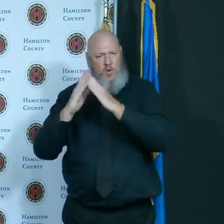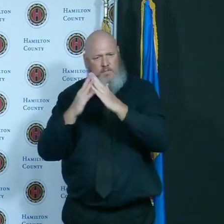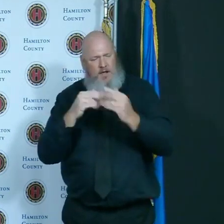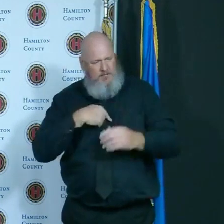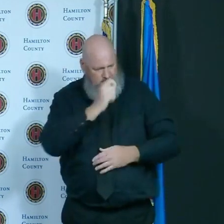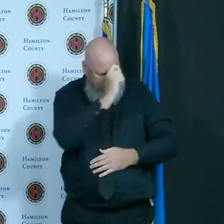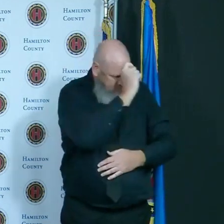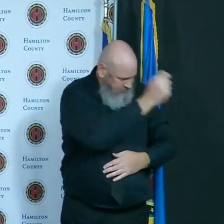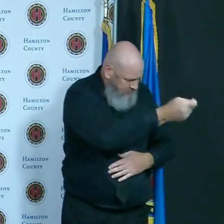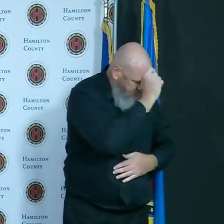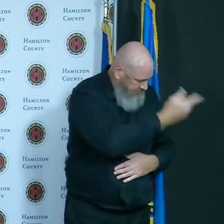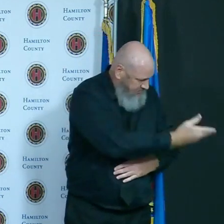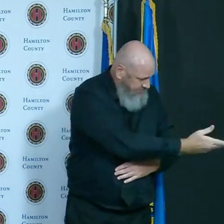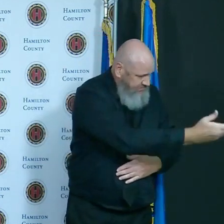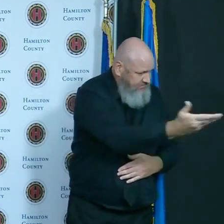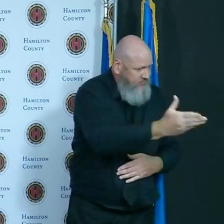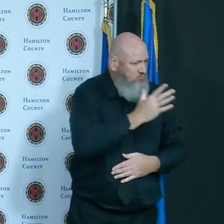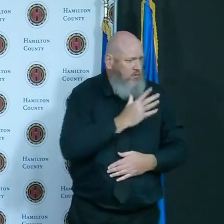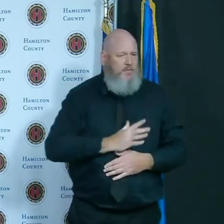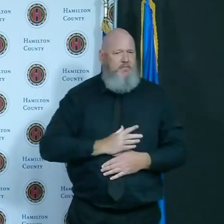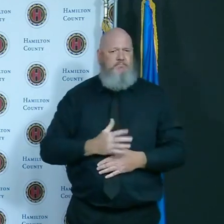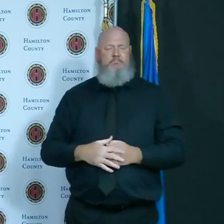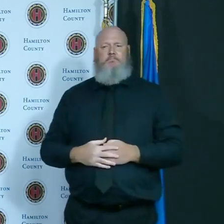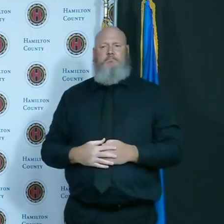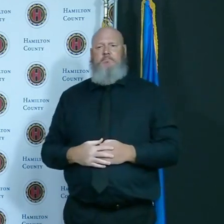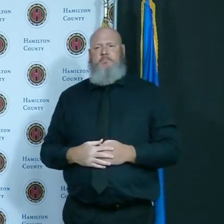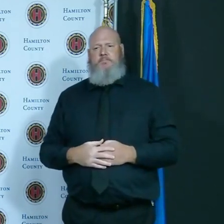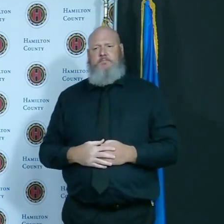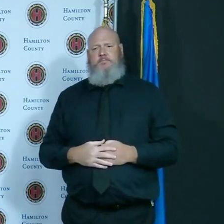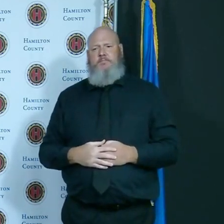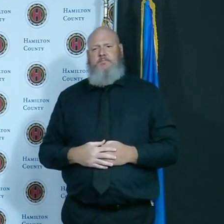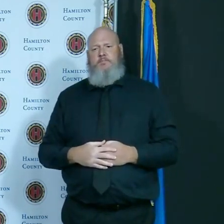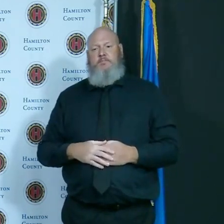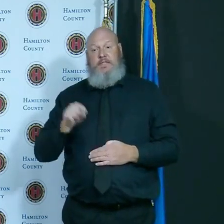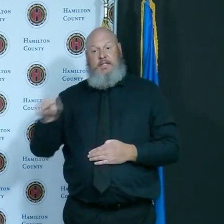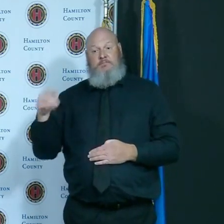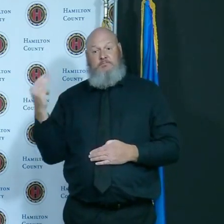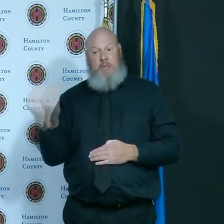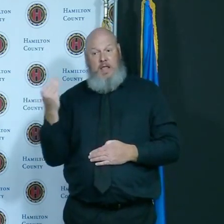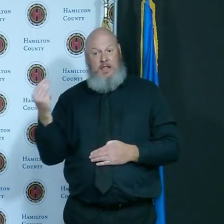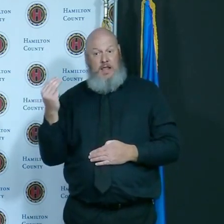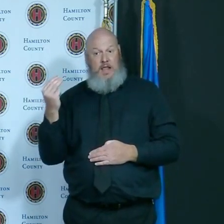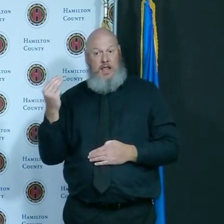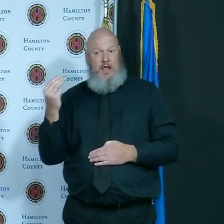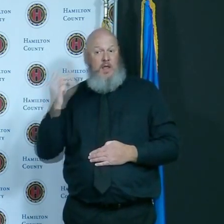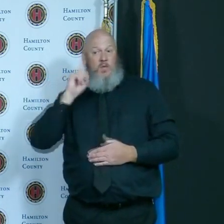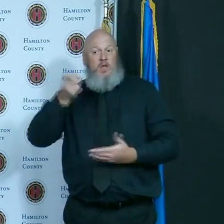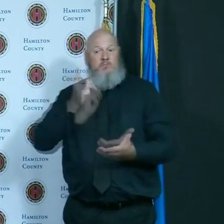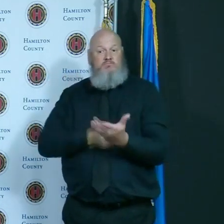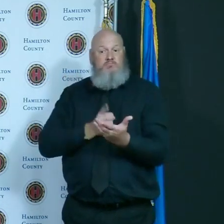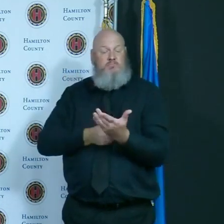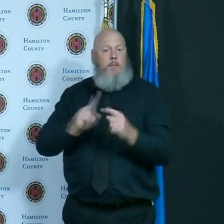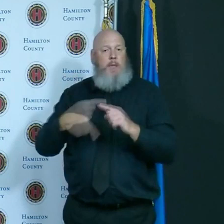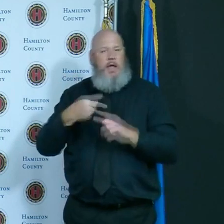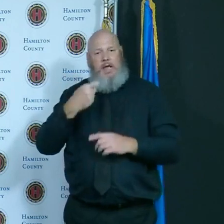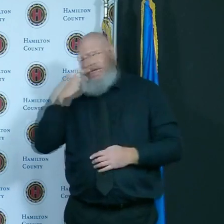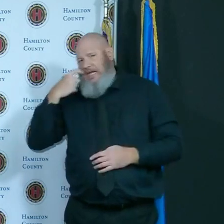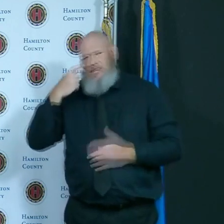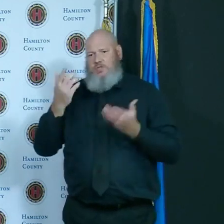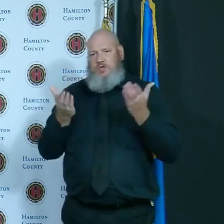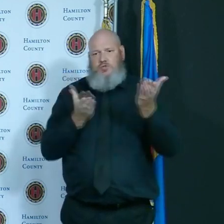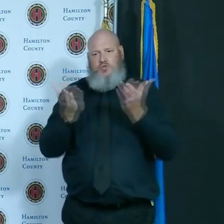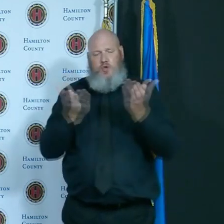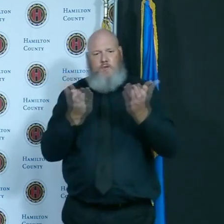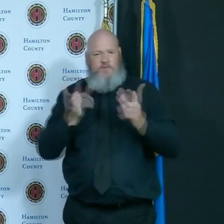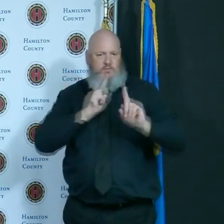to remind people that next week on Monday, we're going to hear from the Addiction Response Coalition, formerly known as the